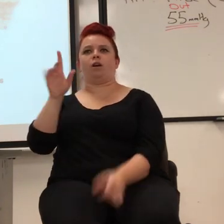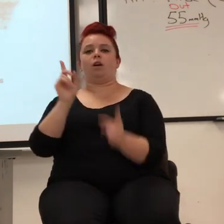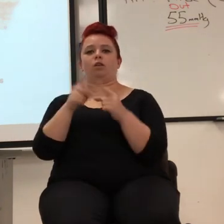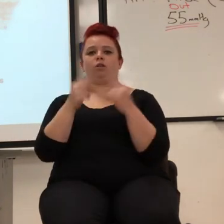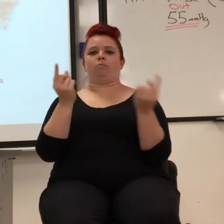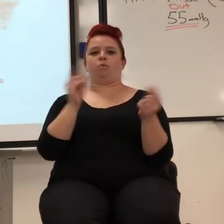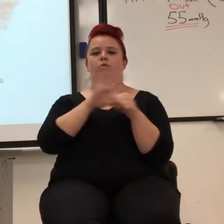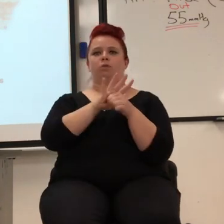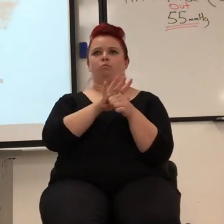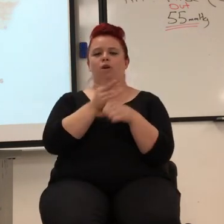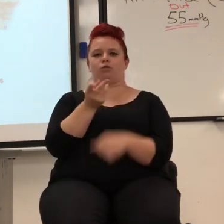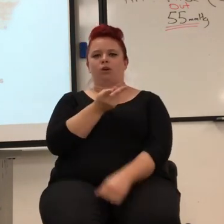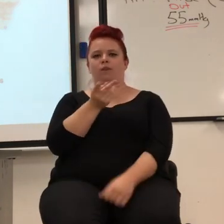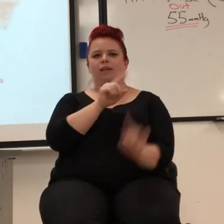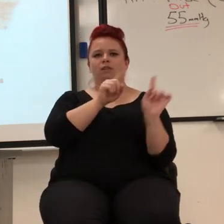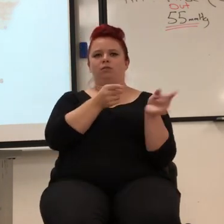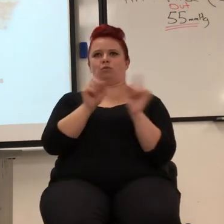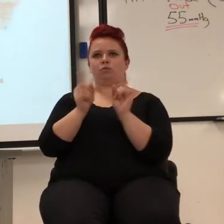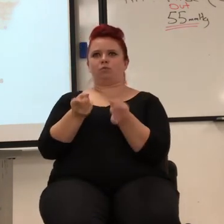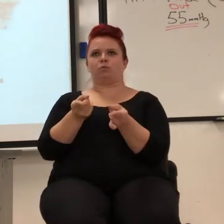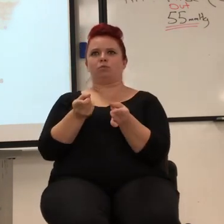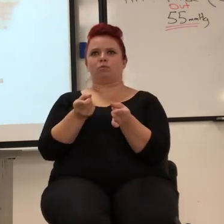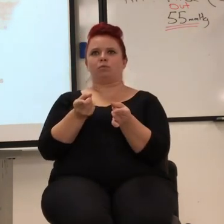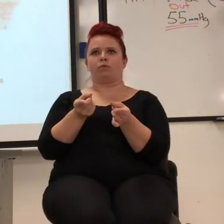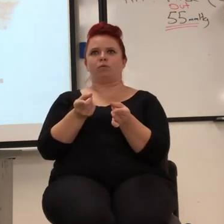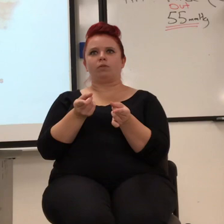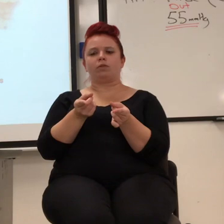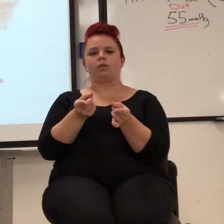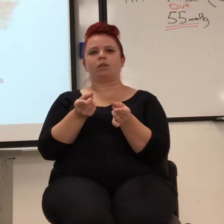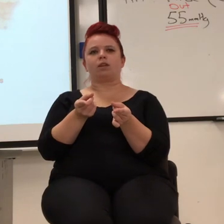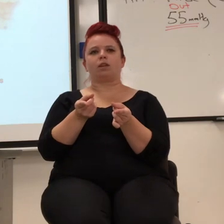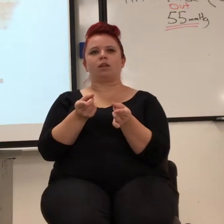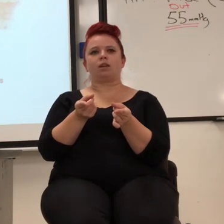opposing pressures are these two in parentheses.